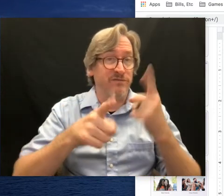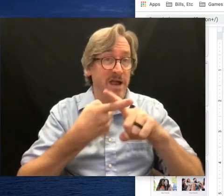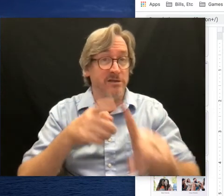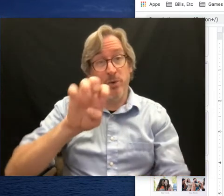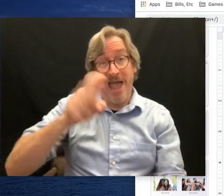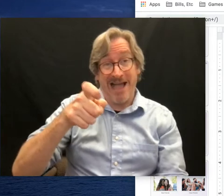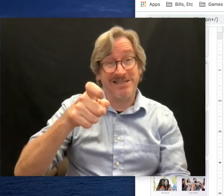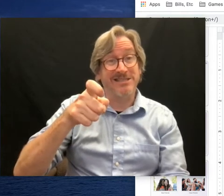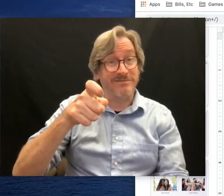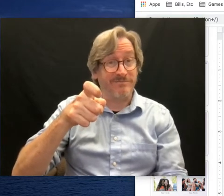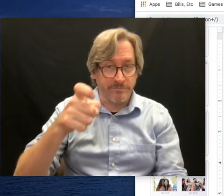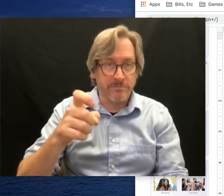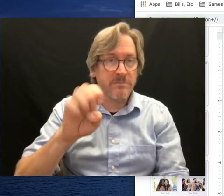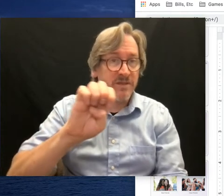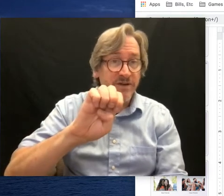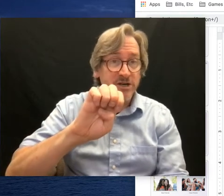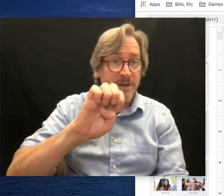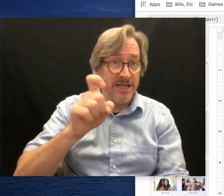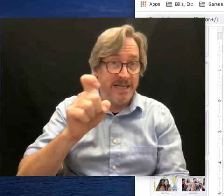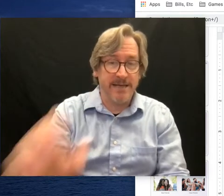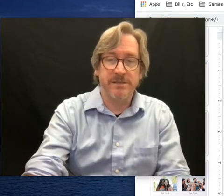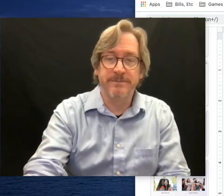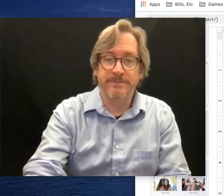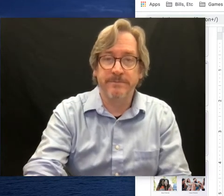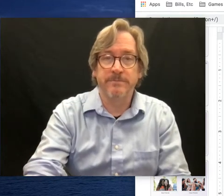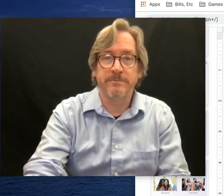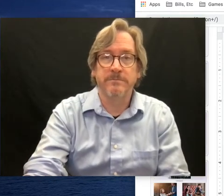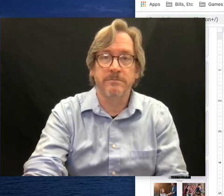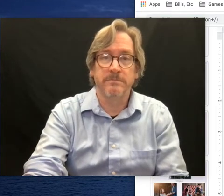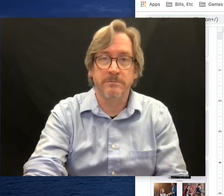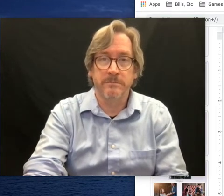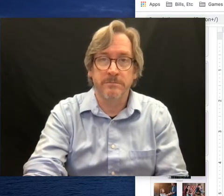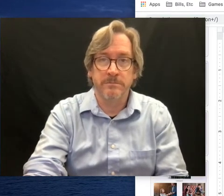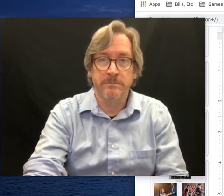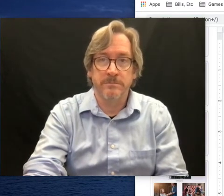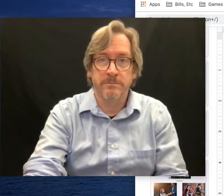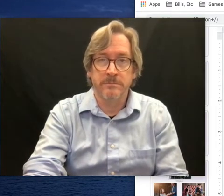X friend, so X. Fingerspell EX.